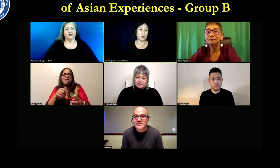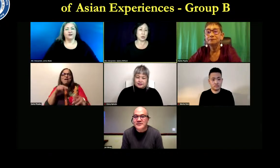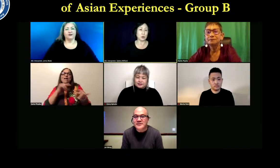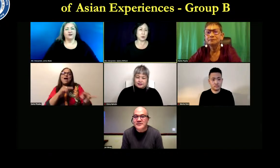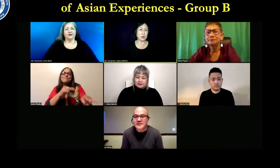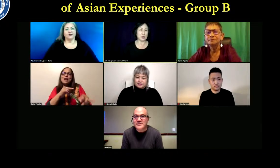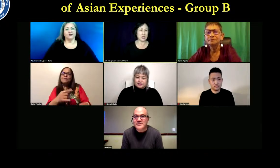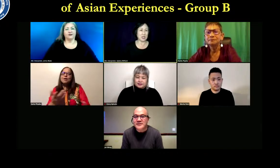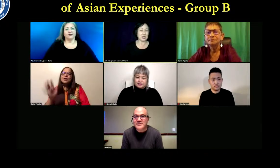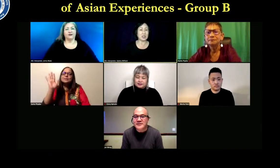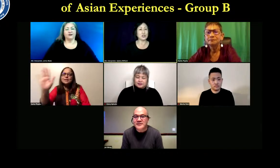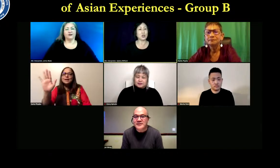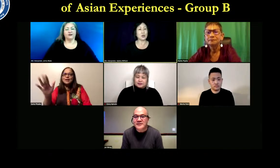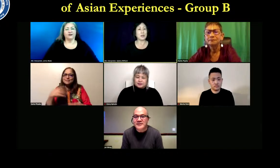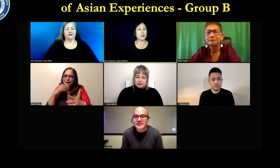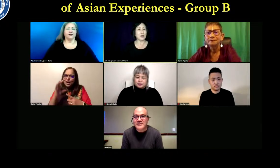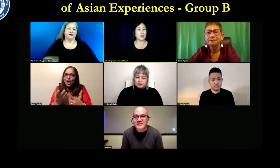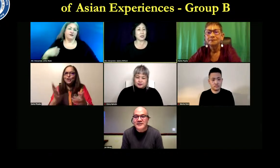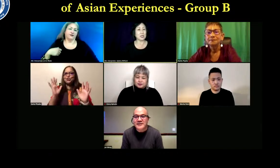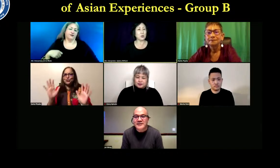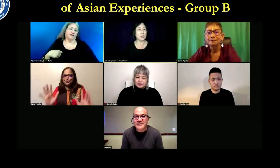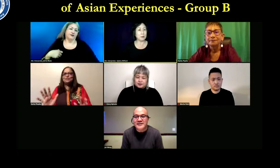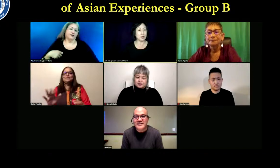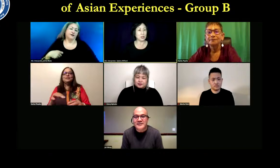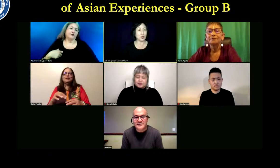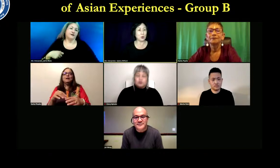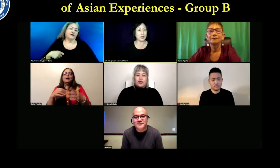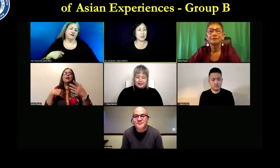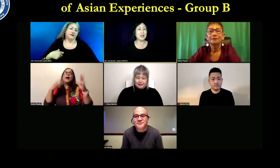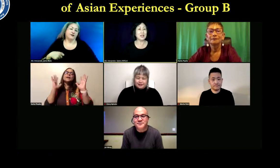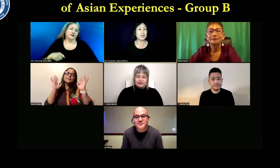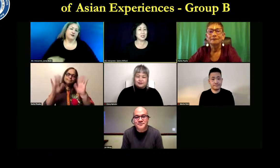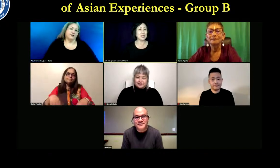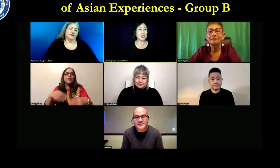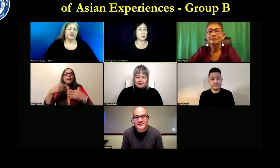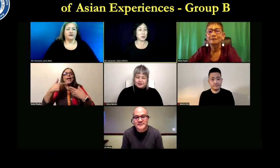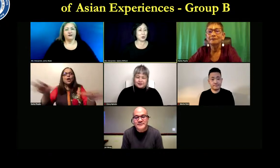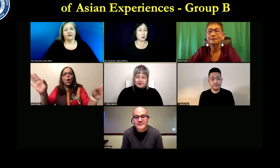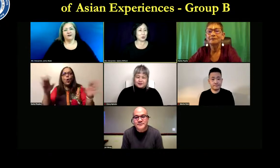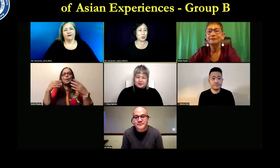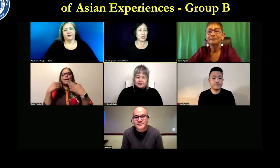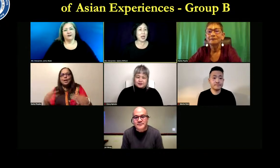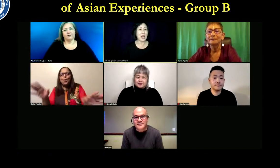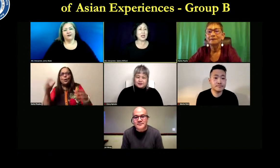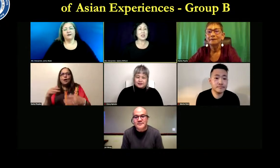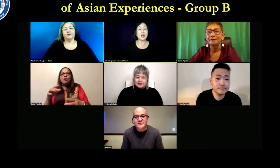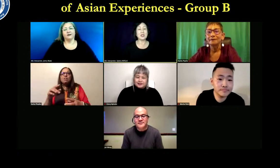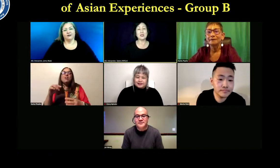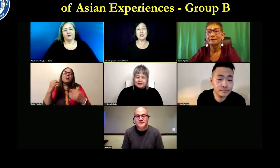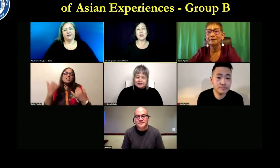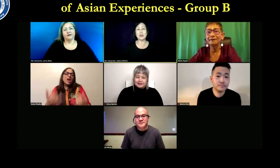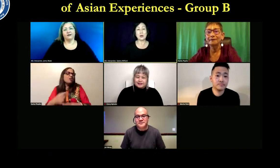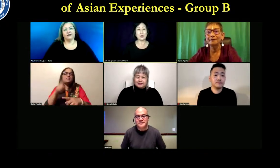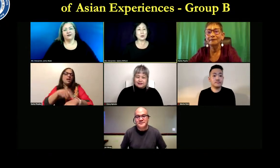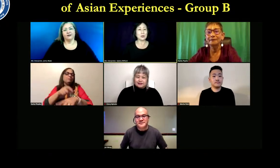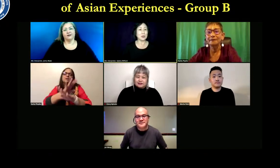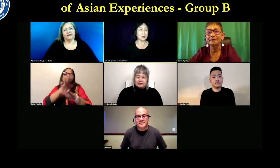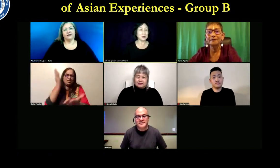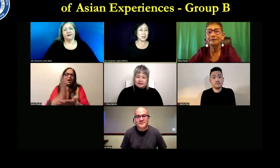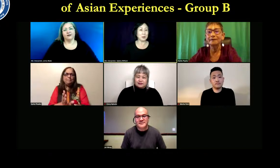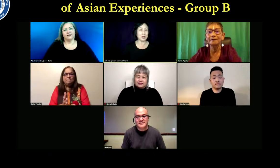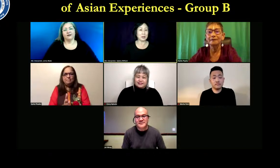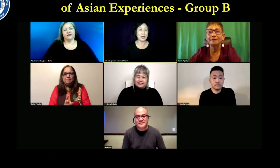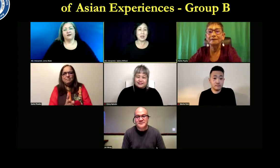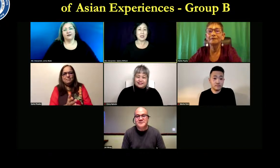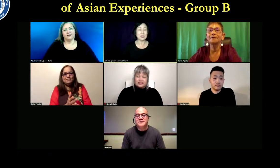come and enter our group, they would see this and they started making fun of it. I said, wait a minute, you know what? This is tied to my culture. And I thought, you know, let it go. Don't